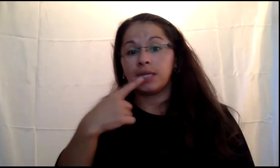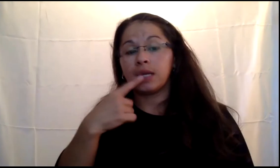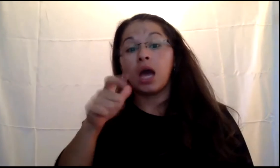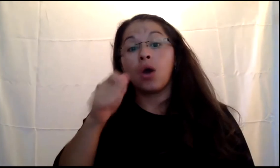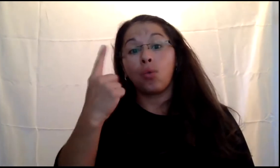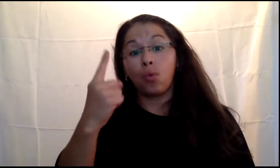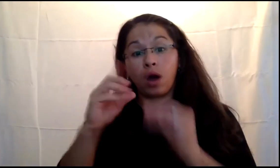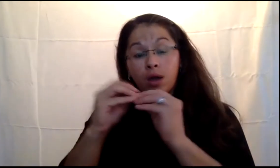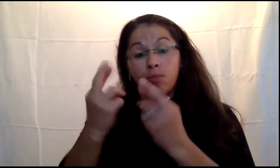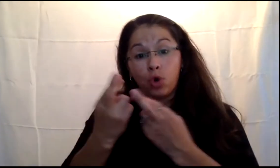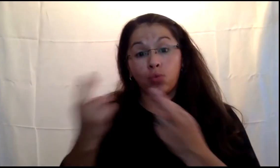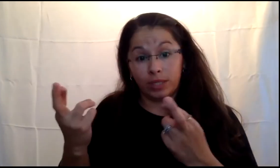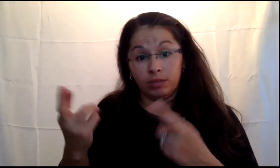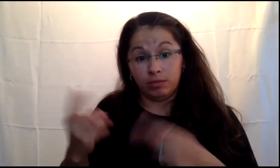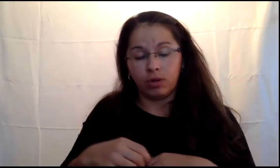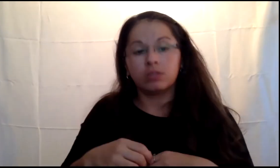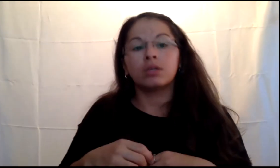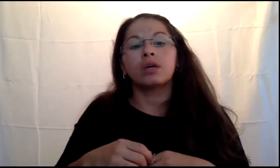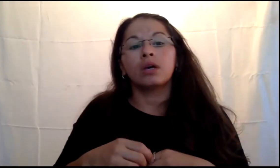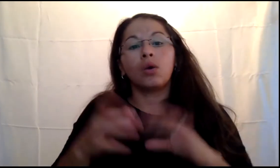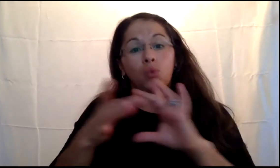perfect. And that is to look at